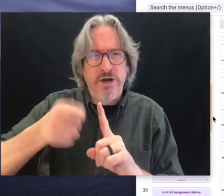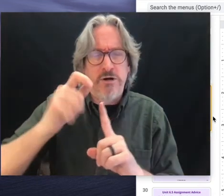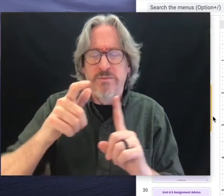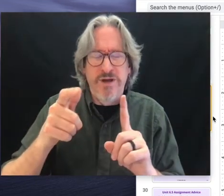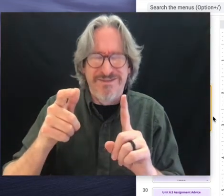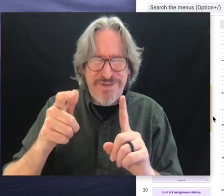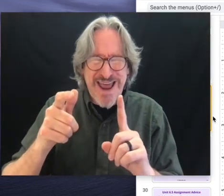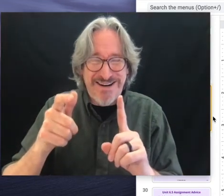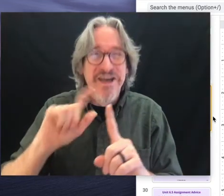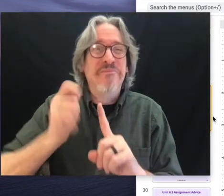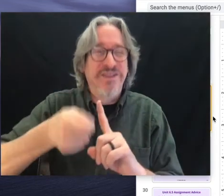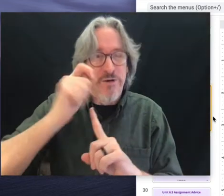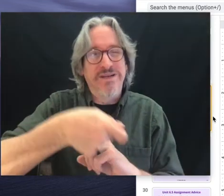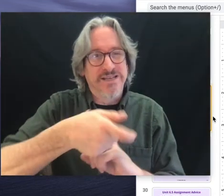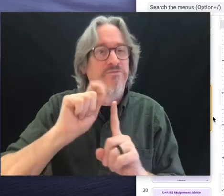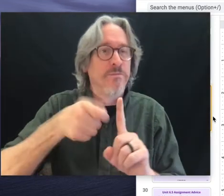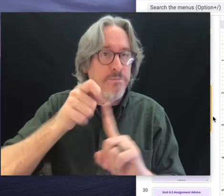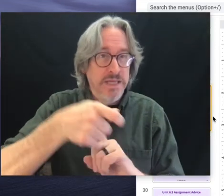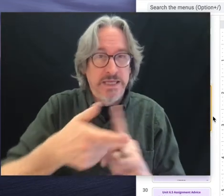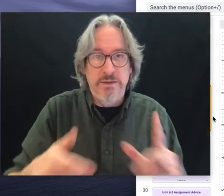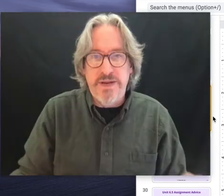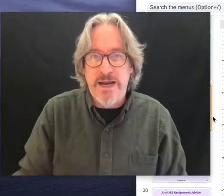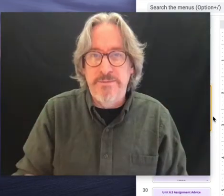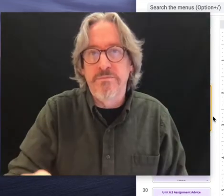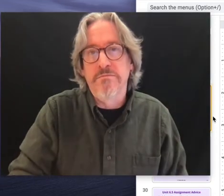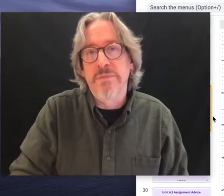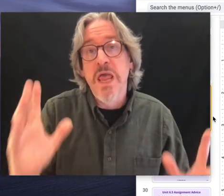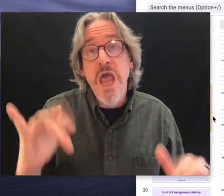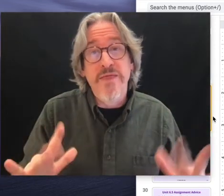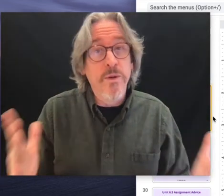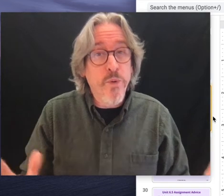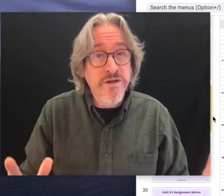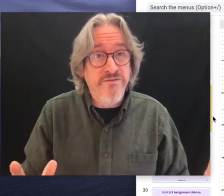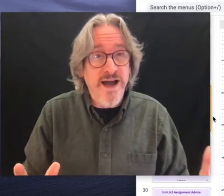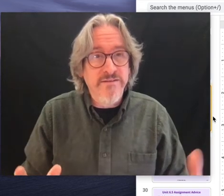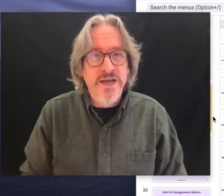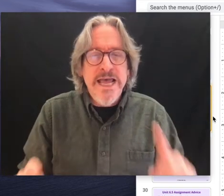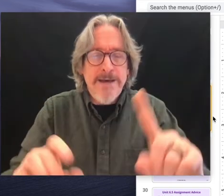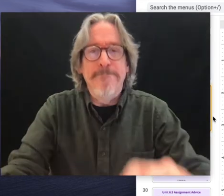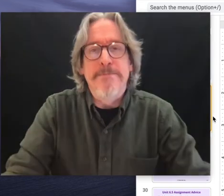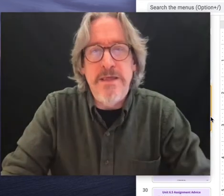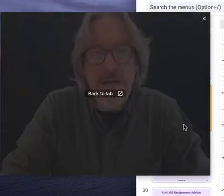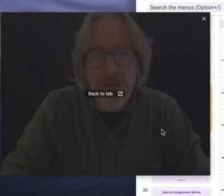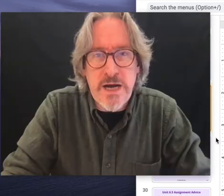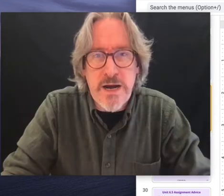watermelon or banana, but they all basically come from peeling the banana. And then 1.5,